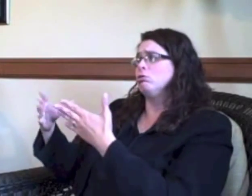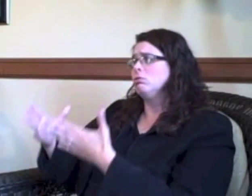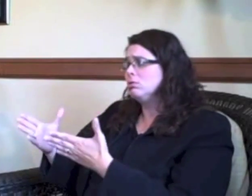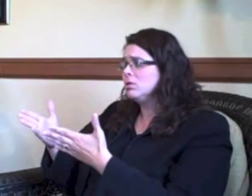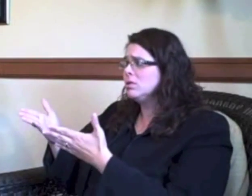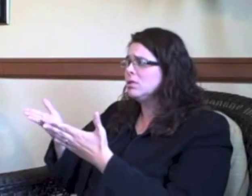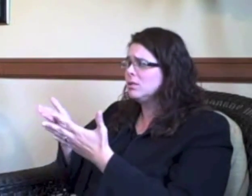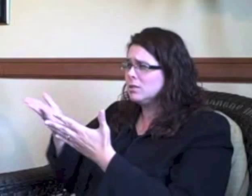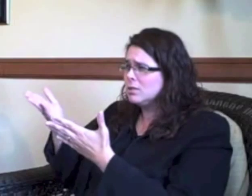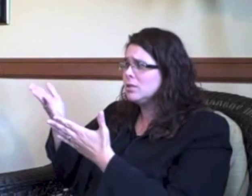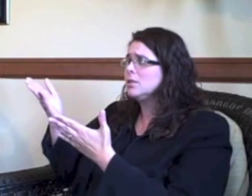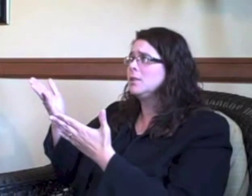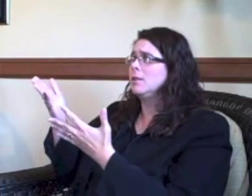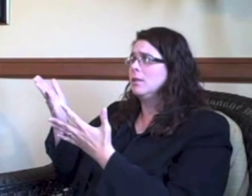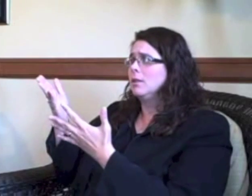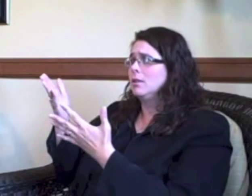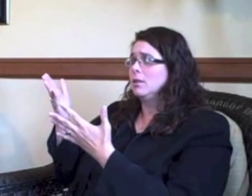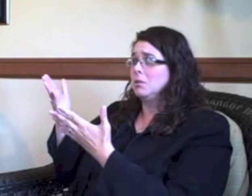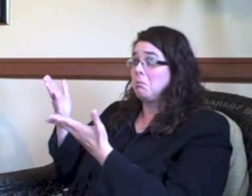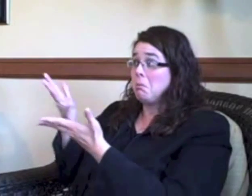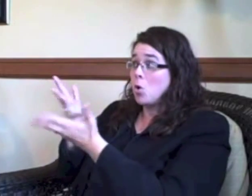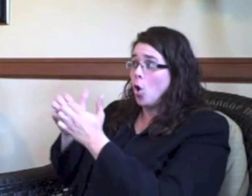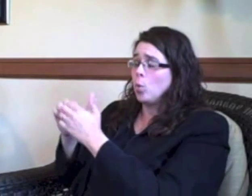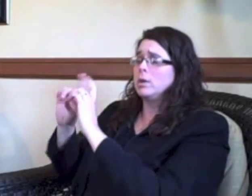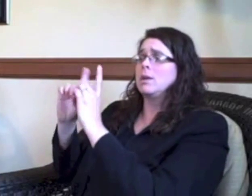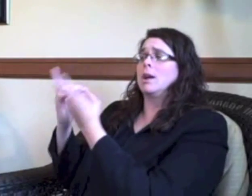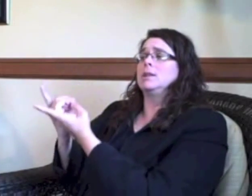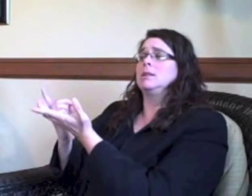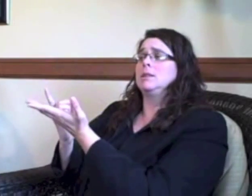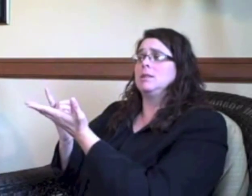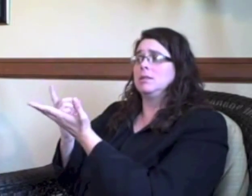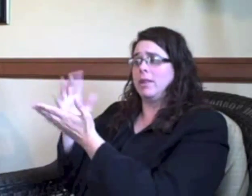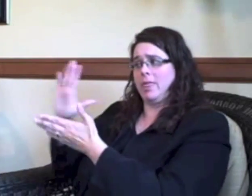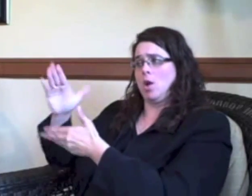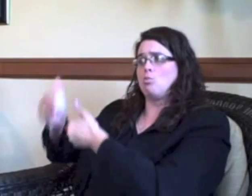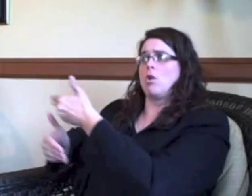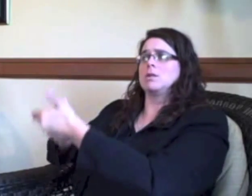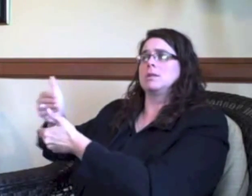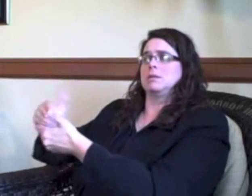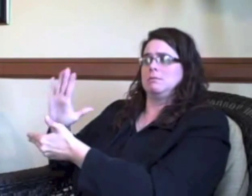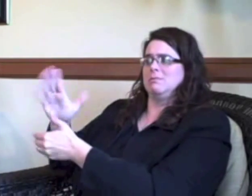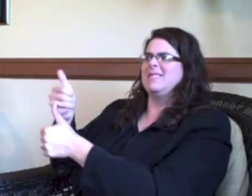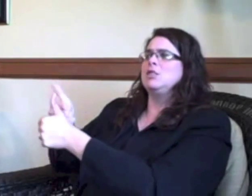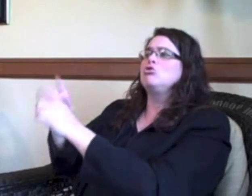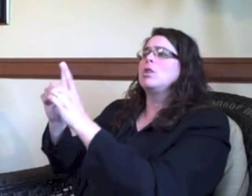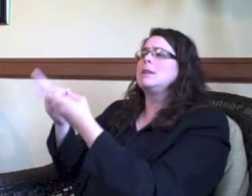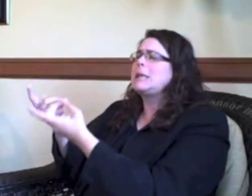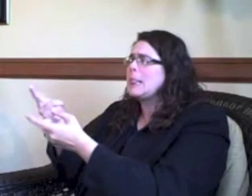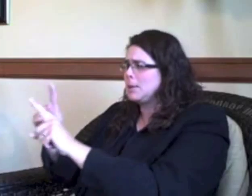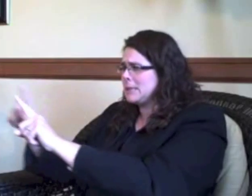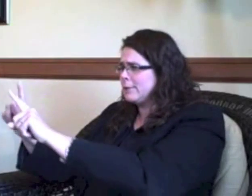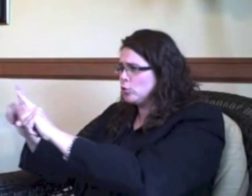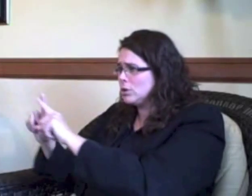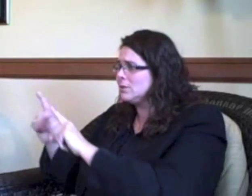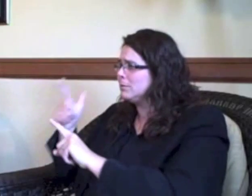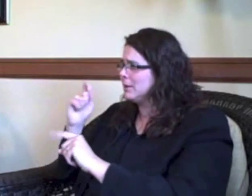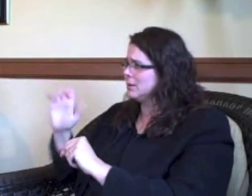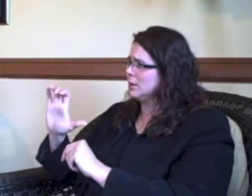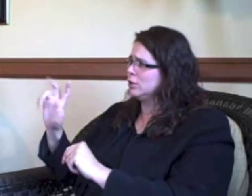And talk with your spiritual director and get some guidance. Talk with the diocese and see what their process is for doing it, because